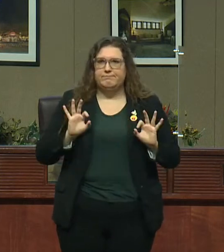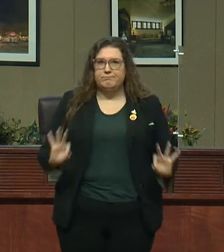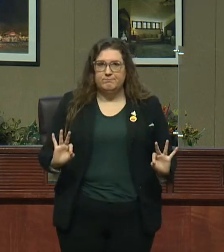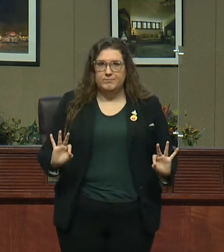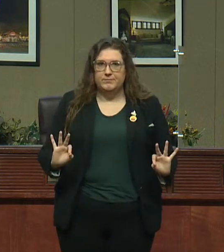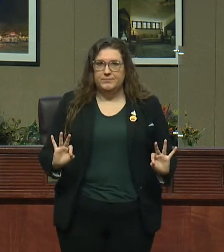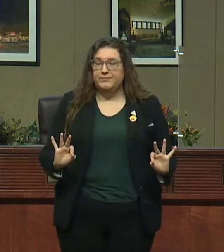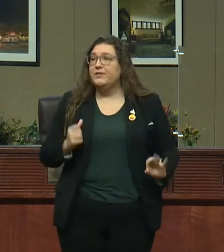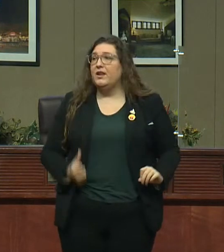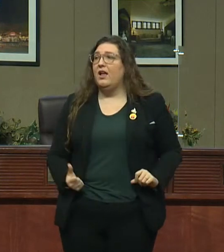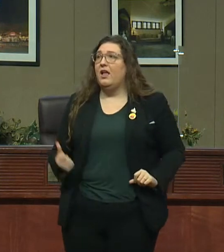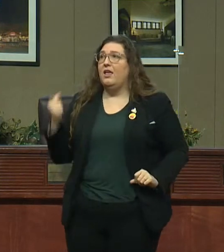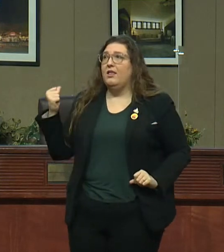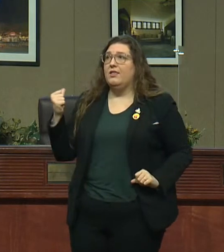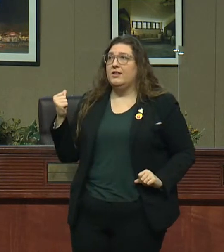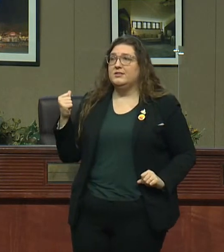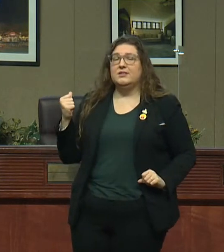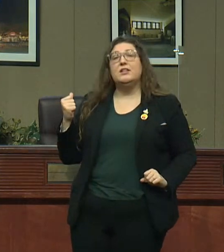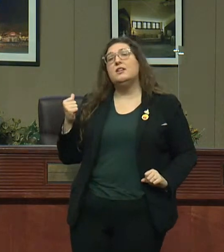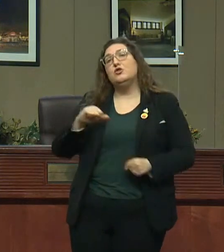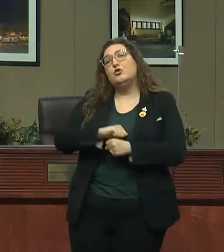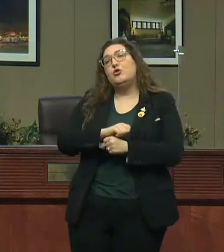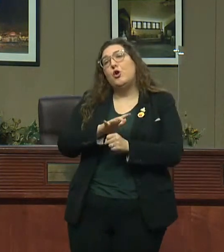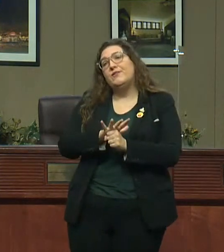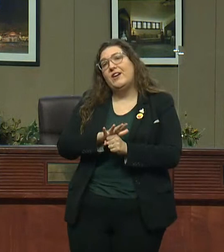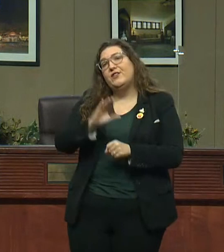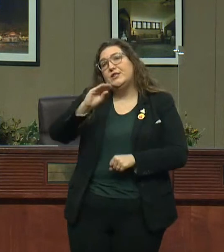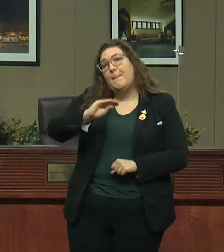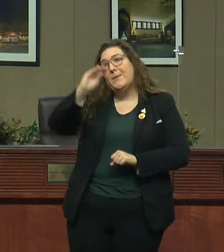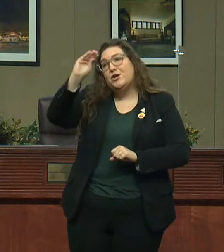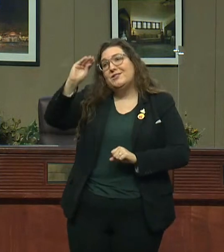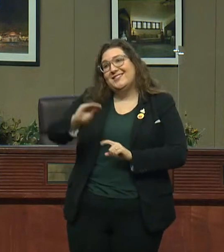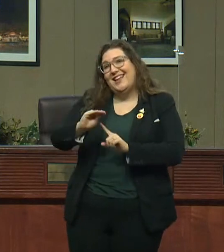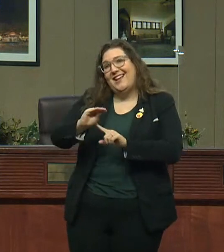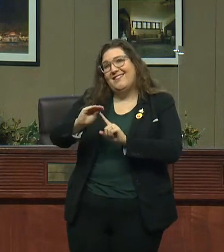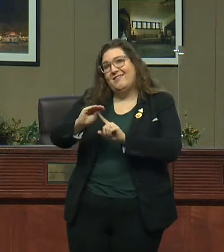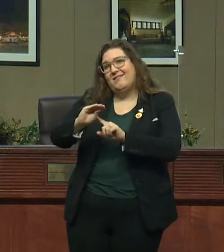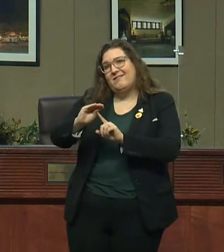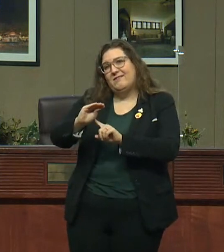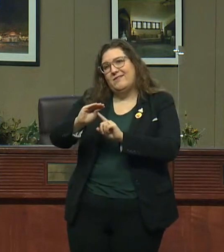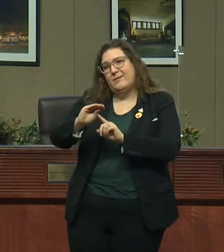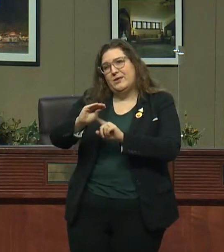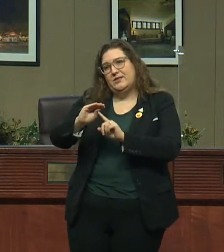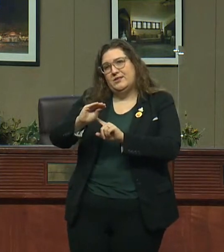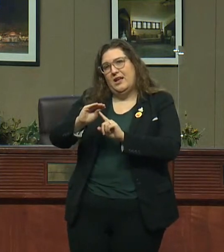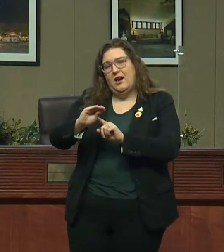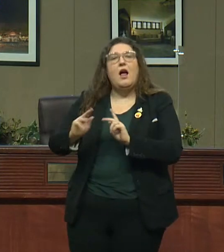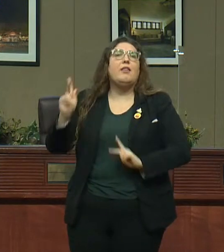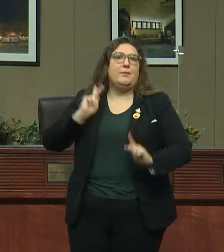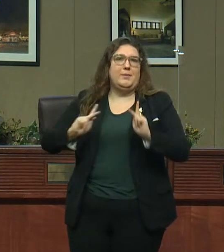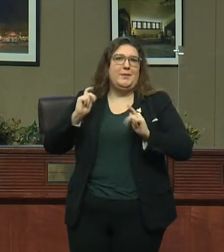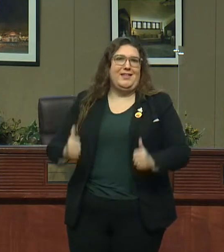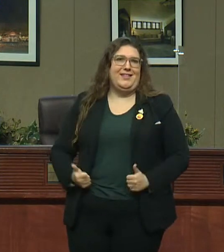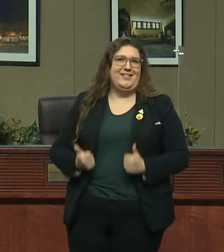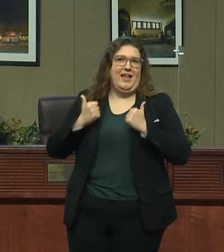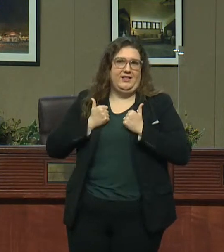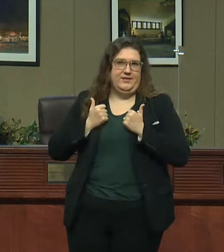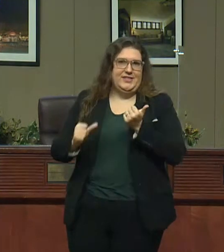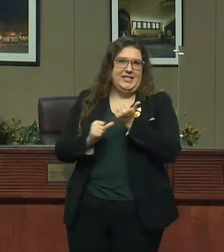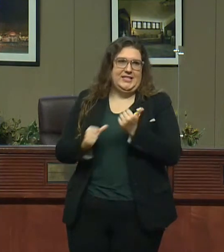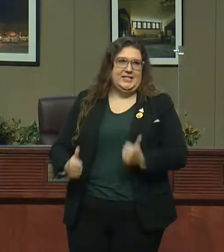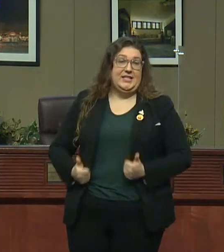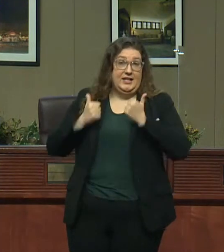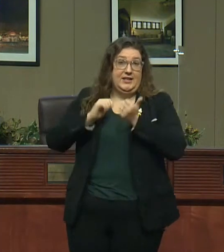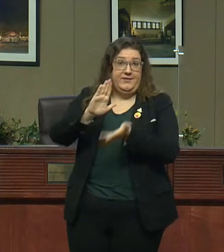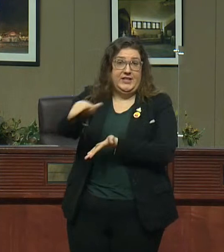And this is COVID-19 percentage among residents of long-term care facilities in our county.